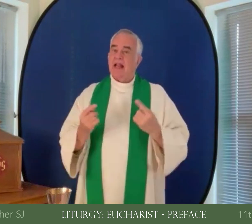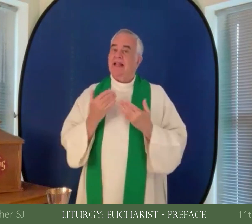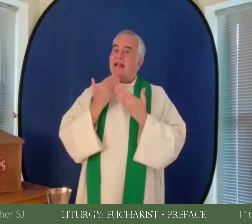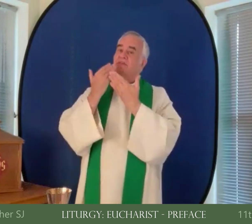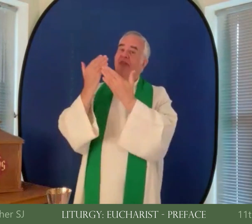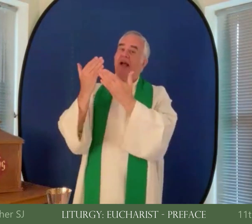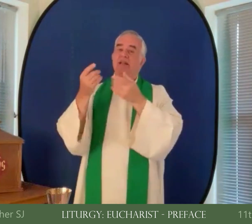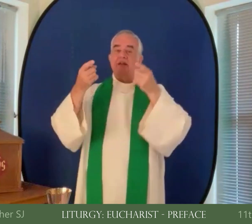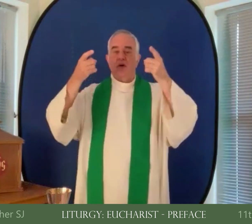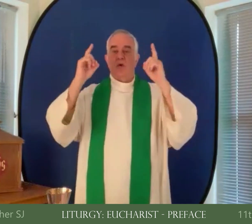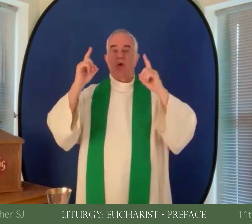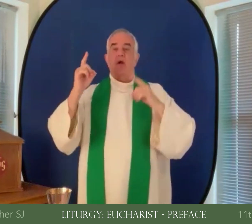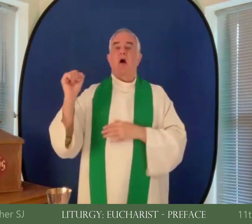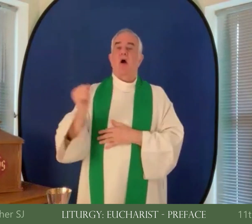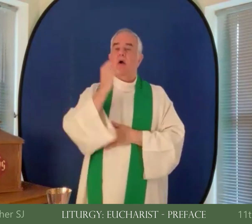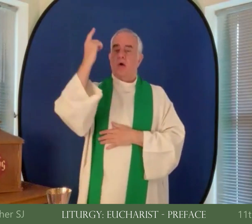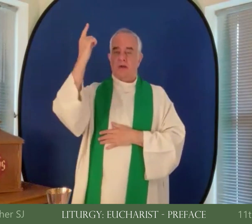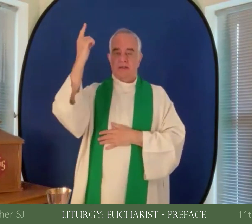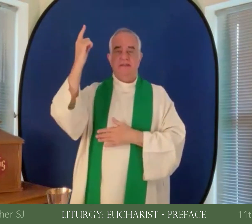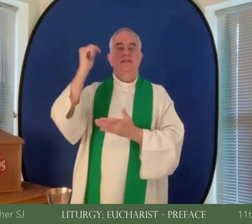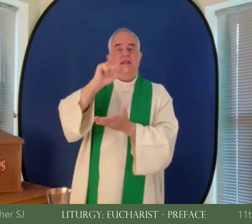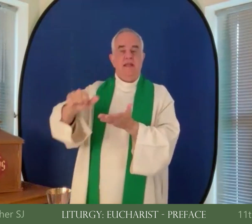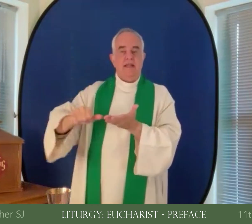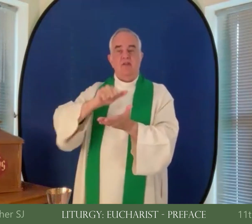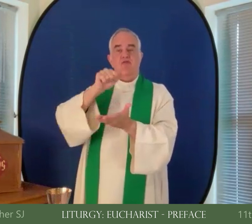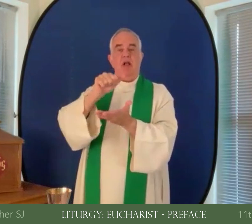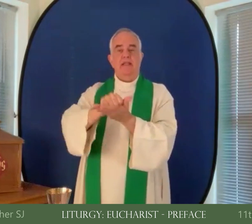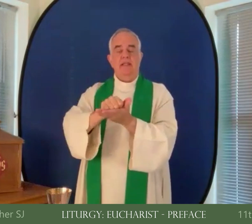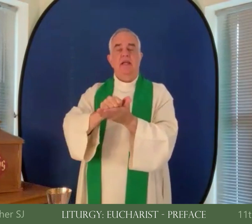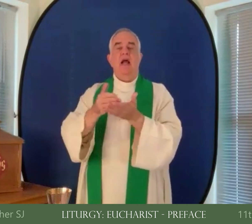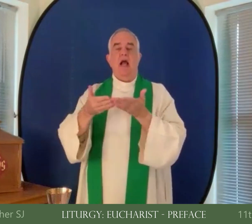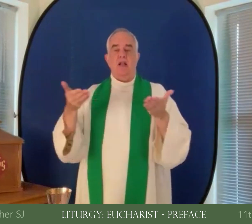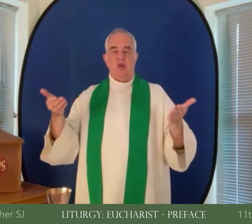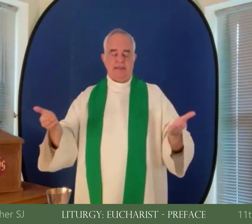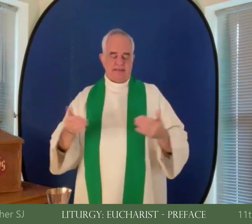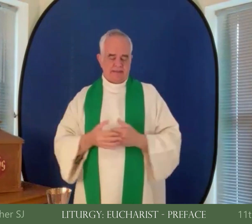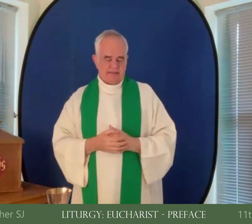Let us give thanks to the Lord our God. It is right and just.